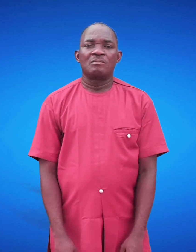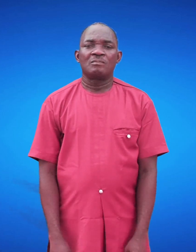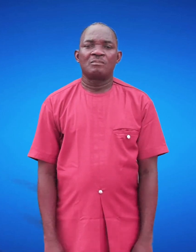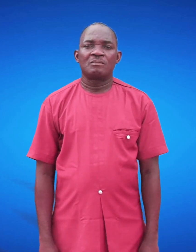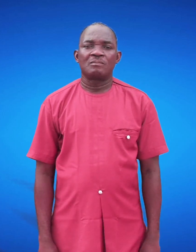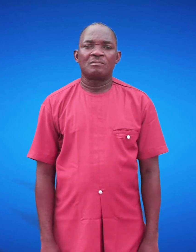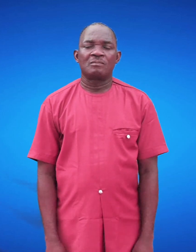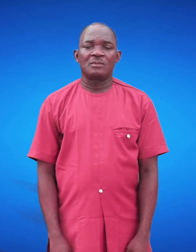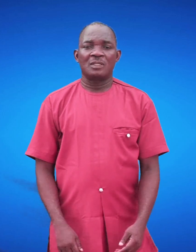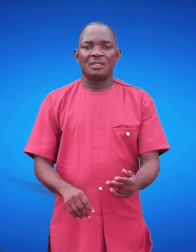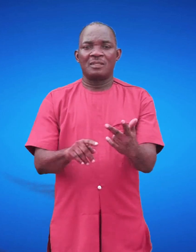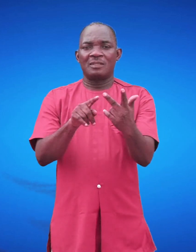3.